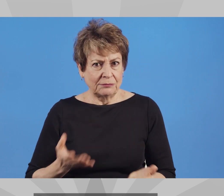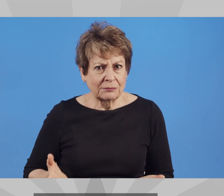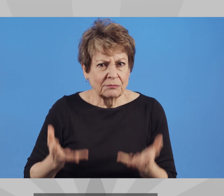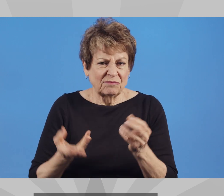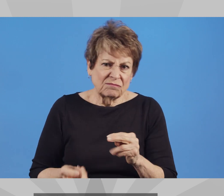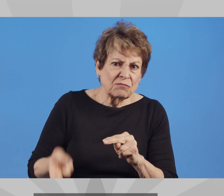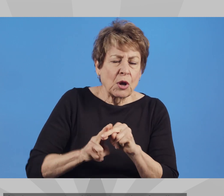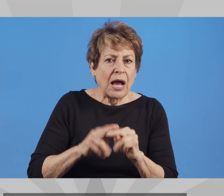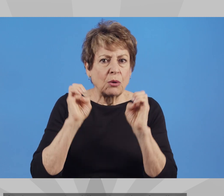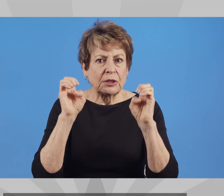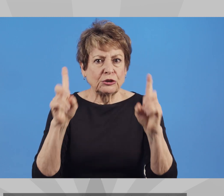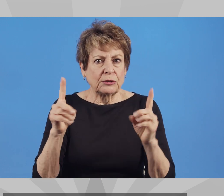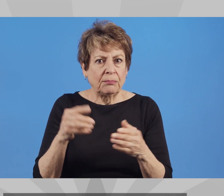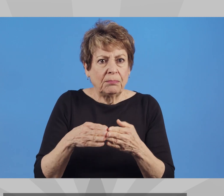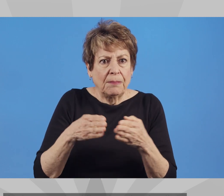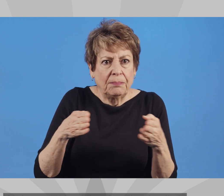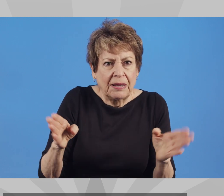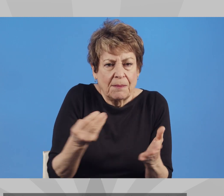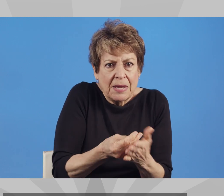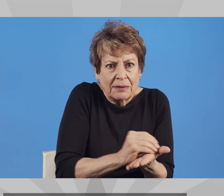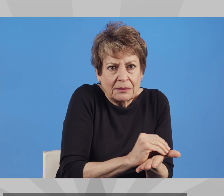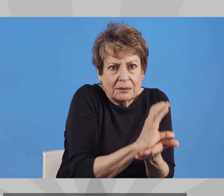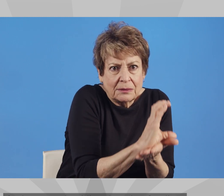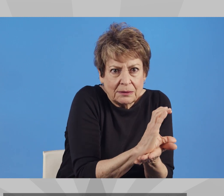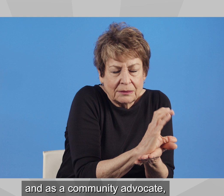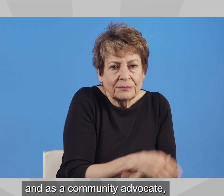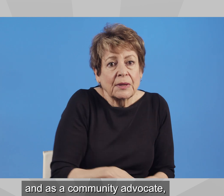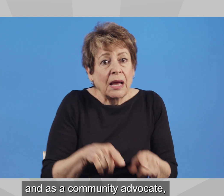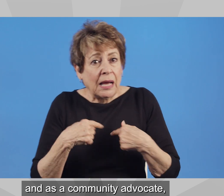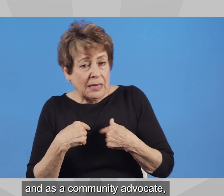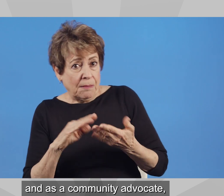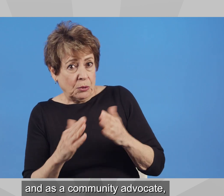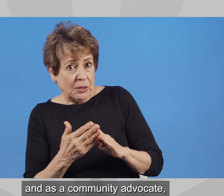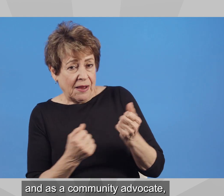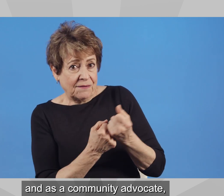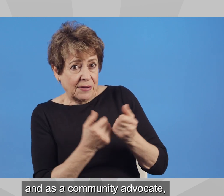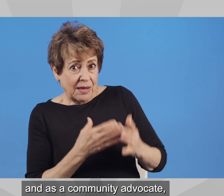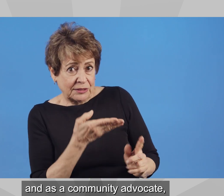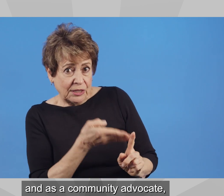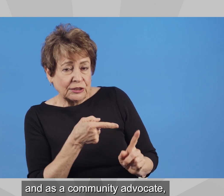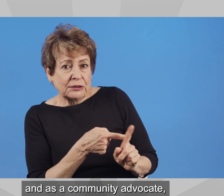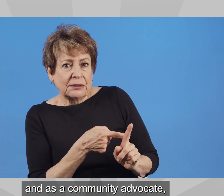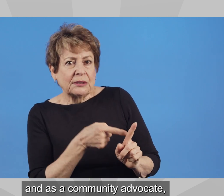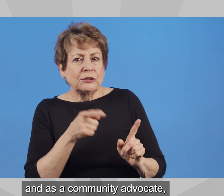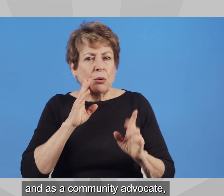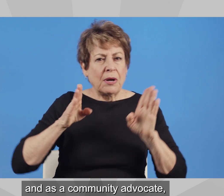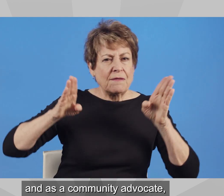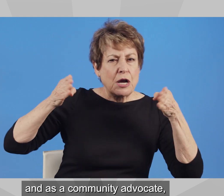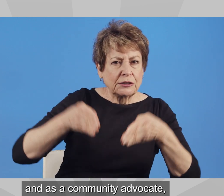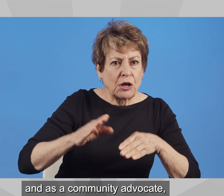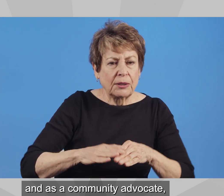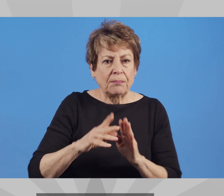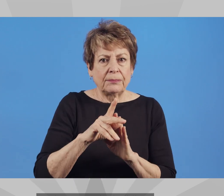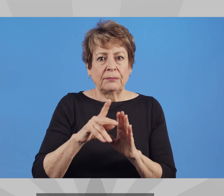Dorri is a strong advocate for increased public education funding, and as a community advocate, she is focused on